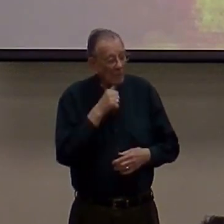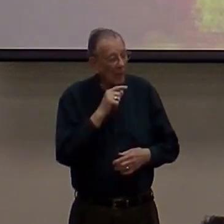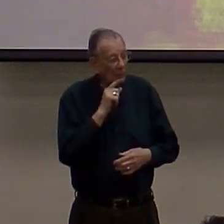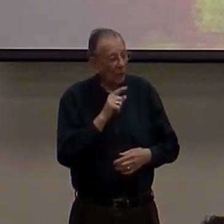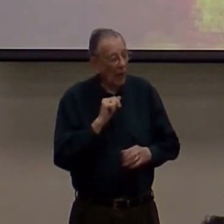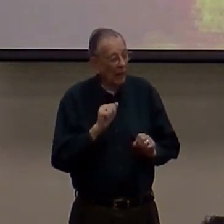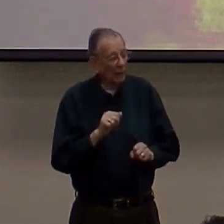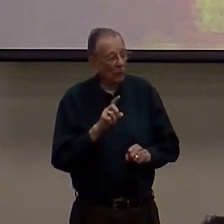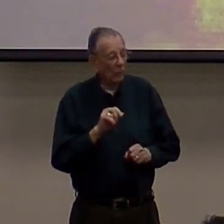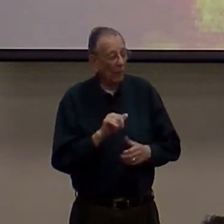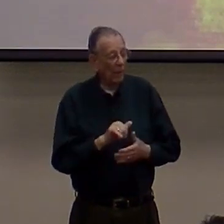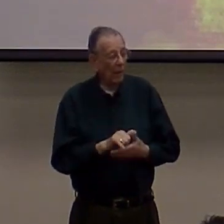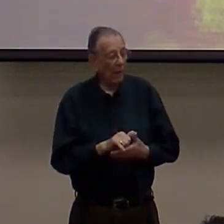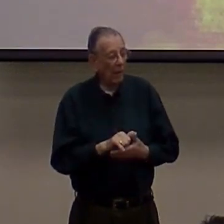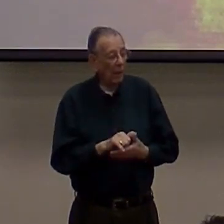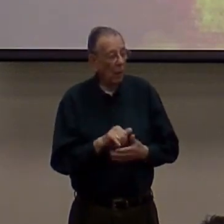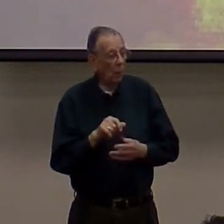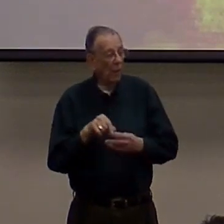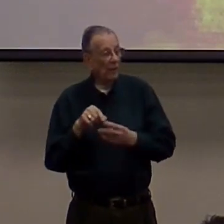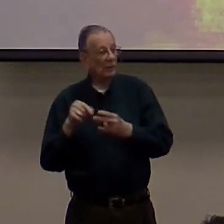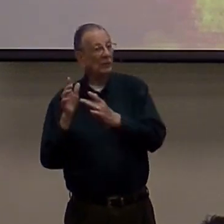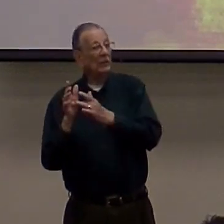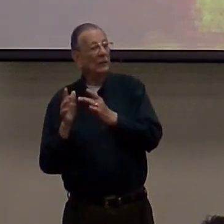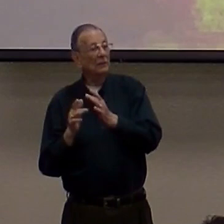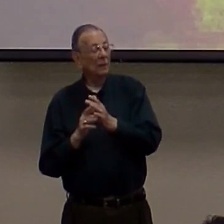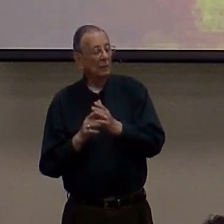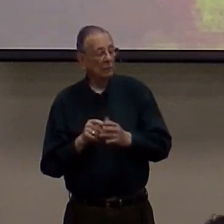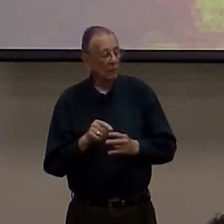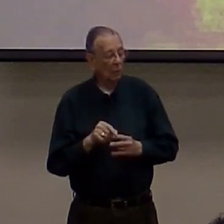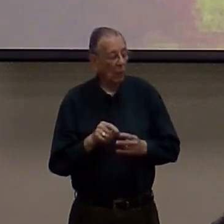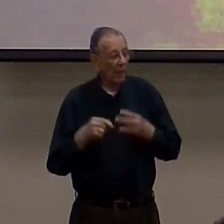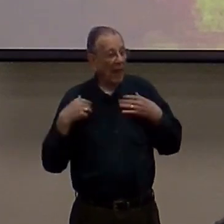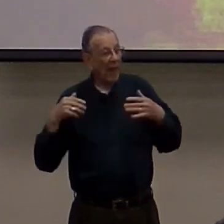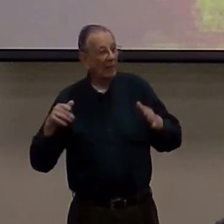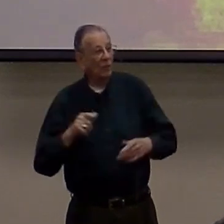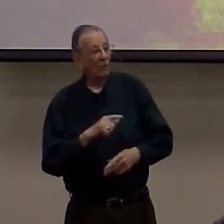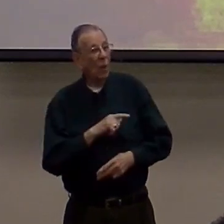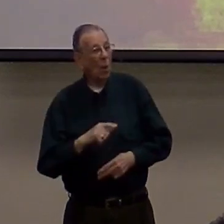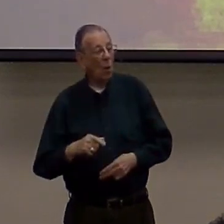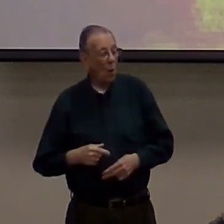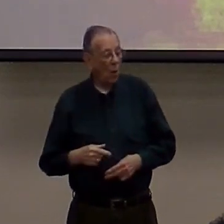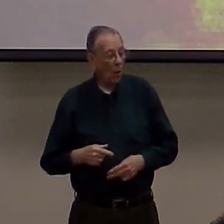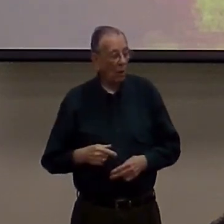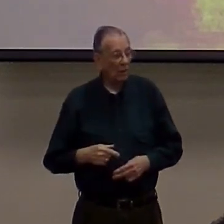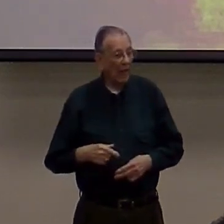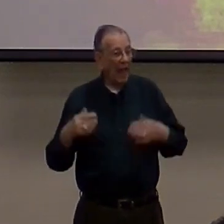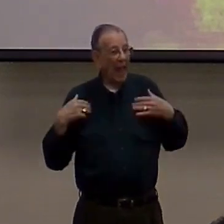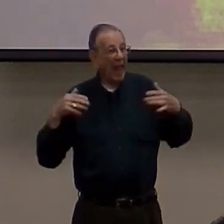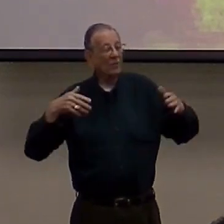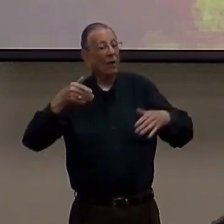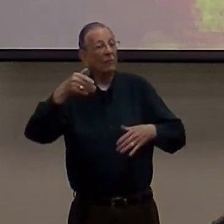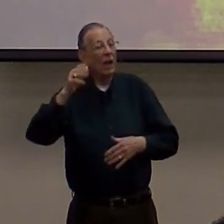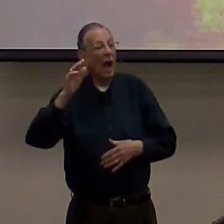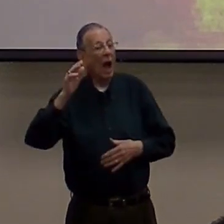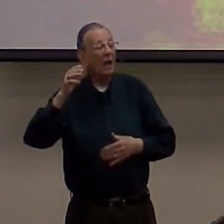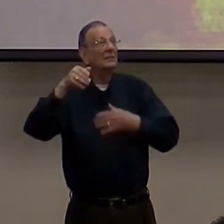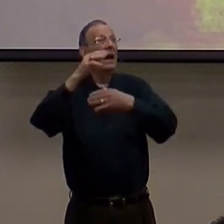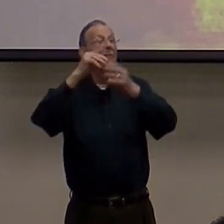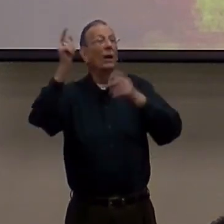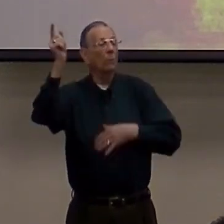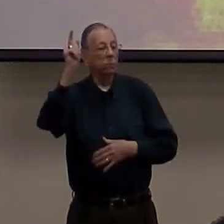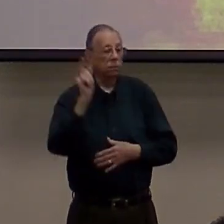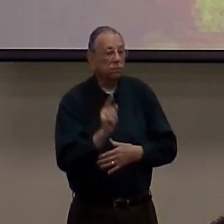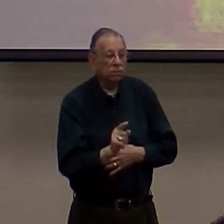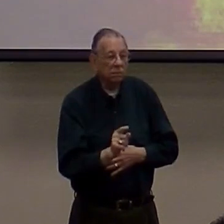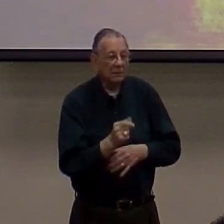I can do that. Whether it's Jesus, whether it's the angel of the Lord, or whether it's an angel of God's heavens sent